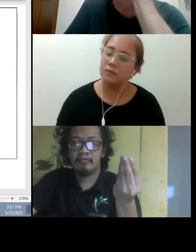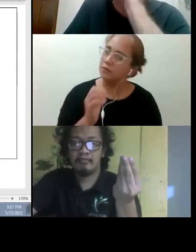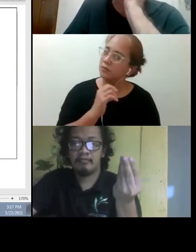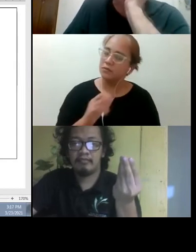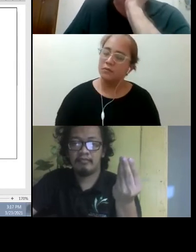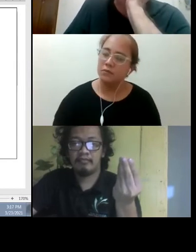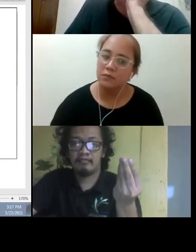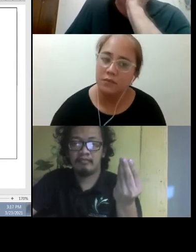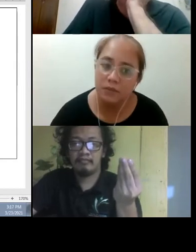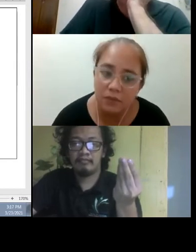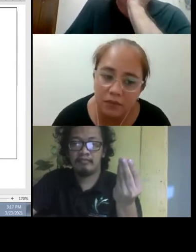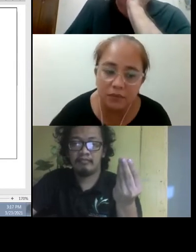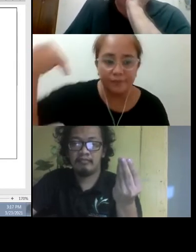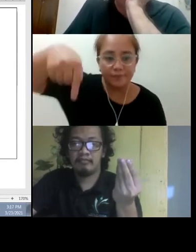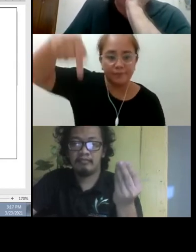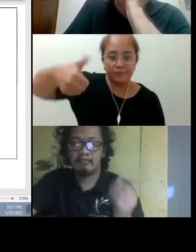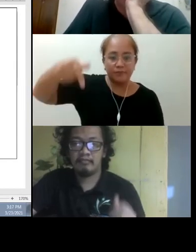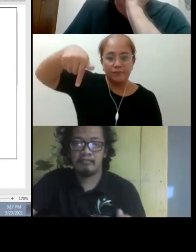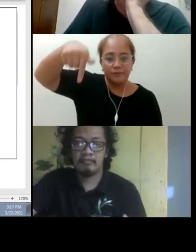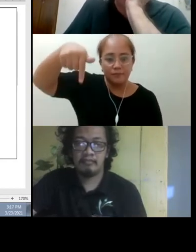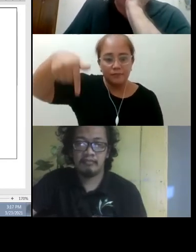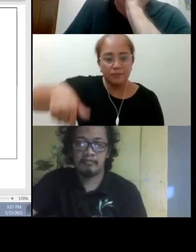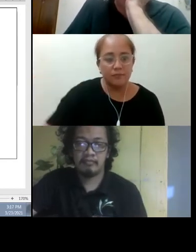okay. Good. Go down.